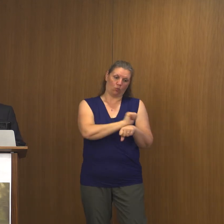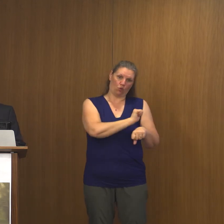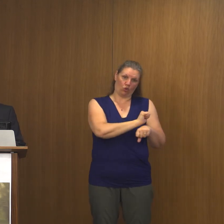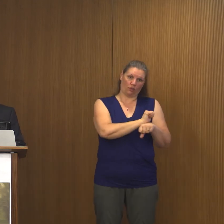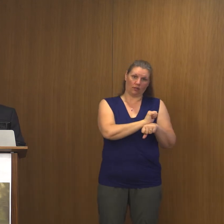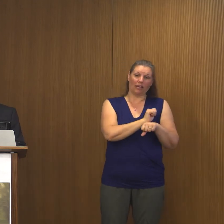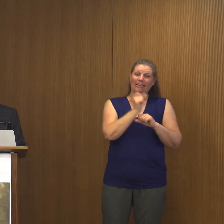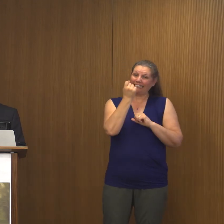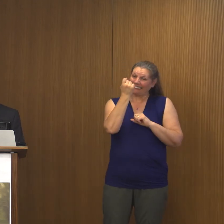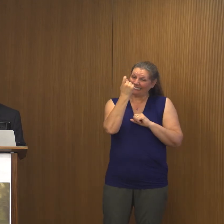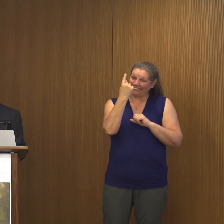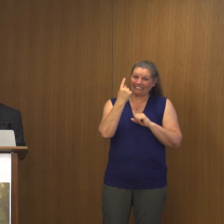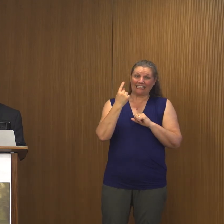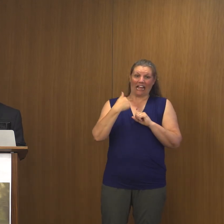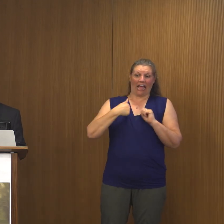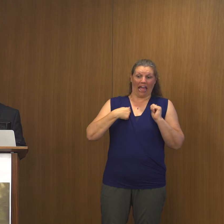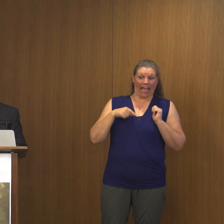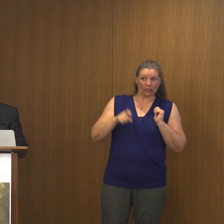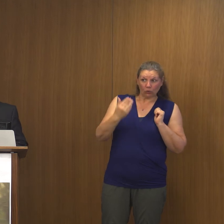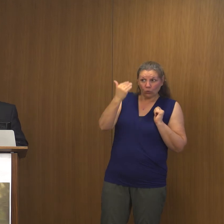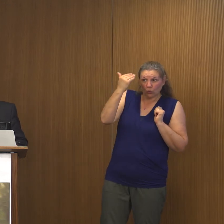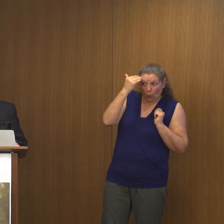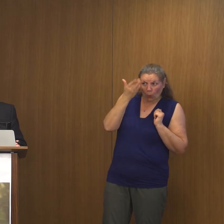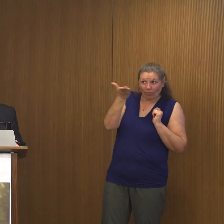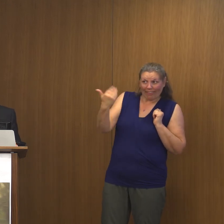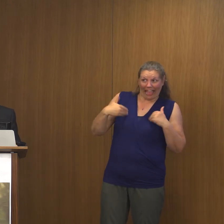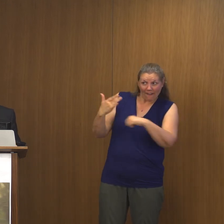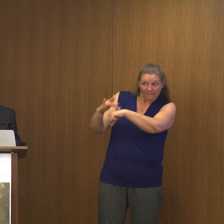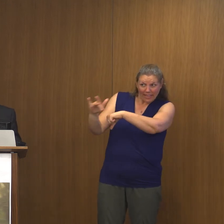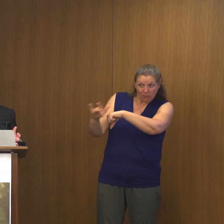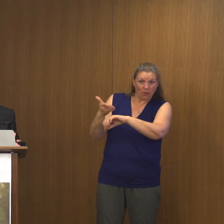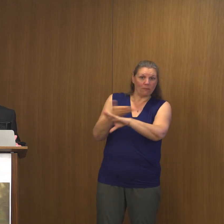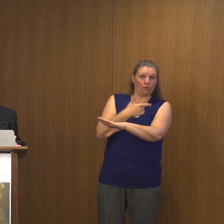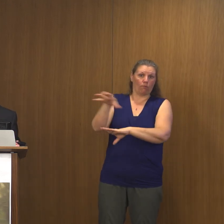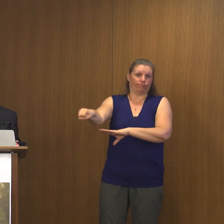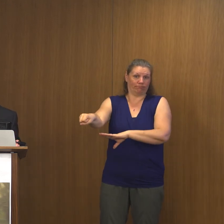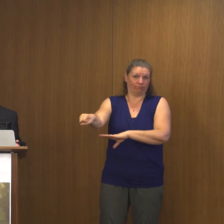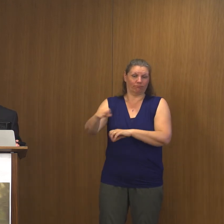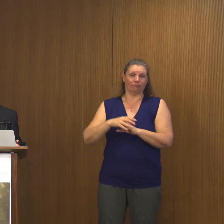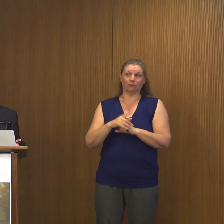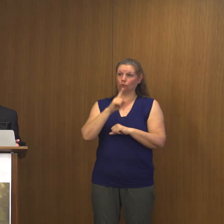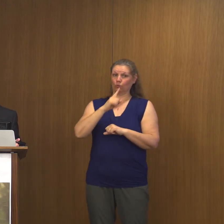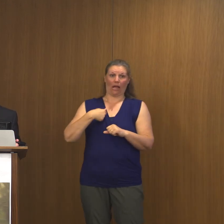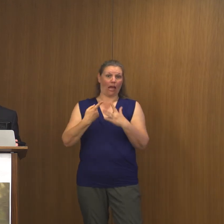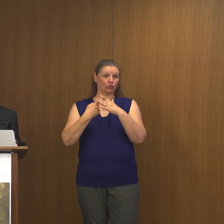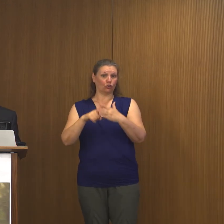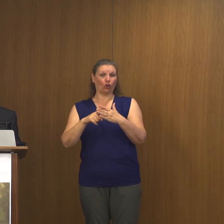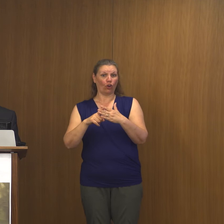that you must know about the services in order to access the services. So I began my post-secondary journey not fully knowing what